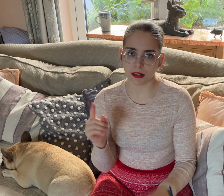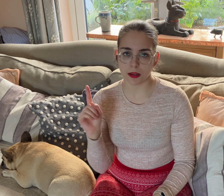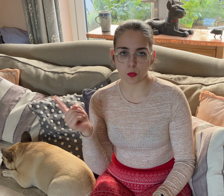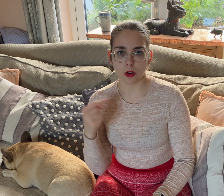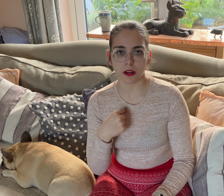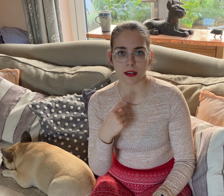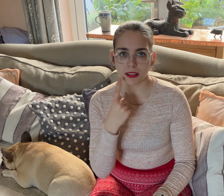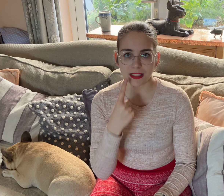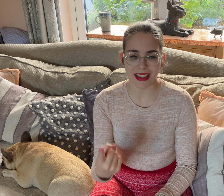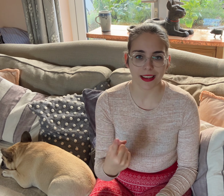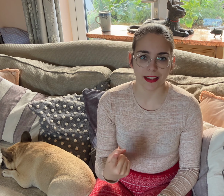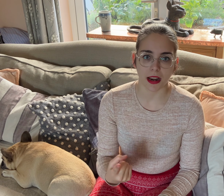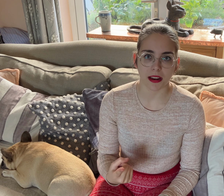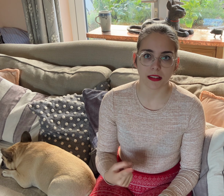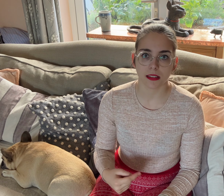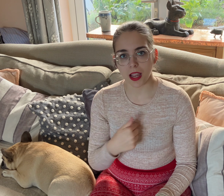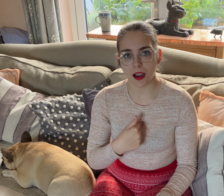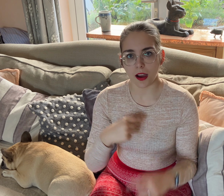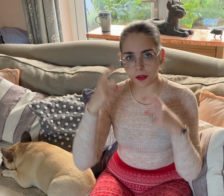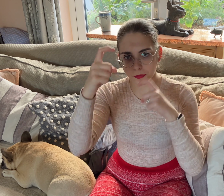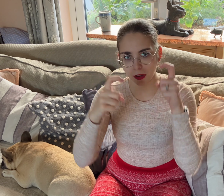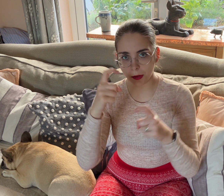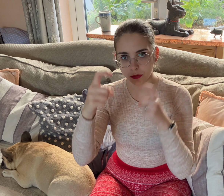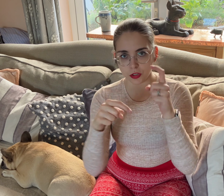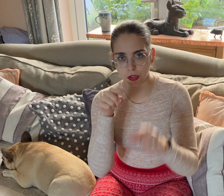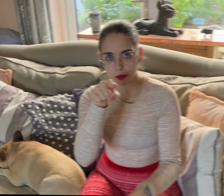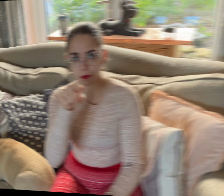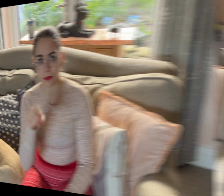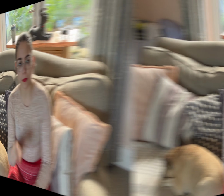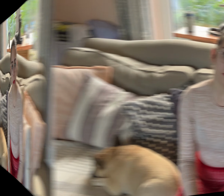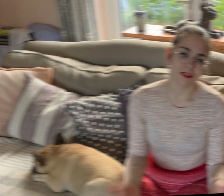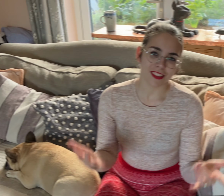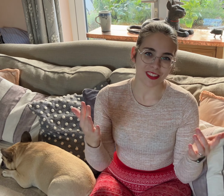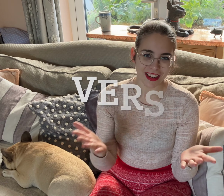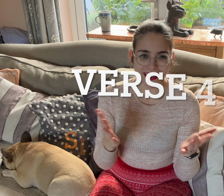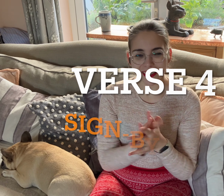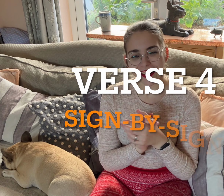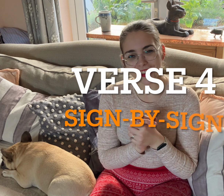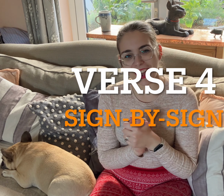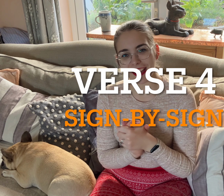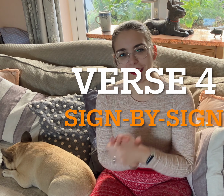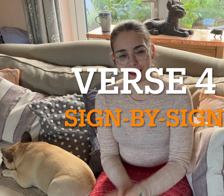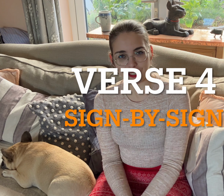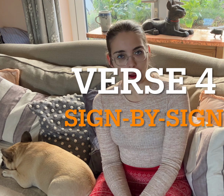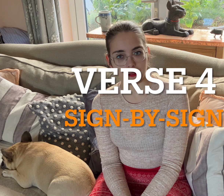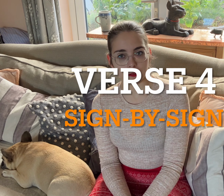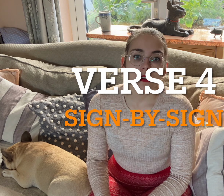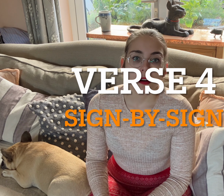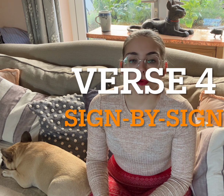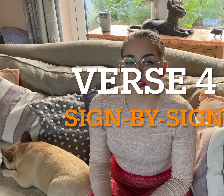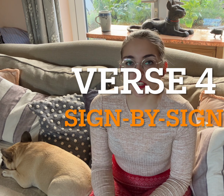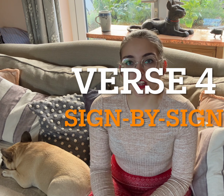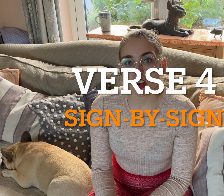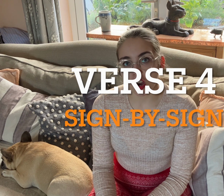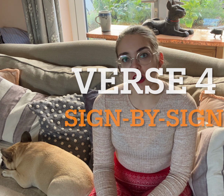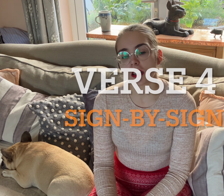what I say it is. I found you. Great. Okay. So, which is the last